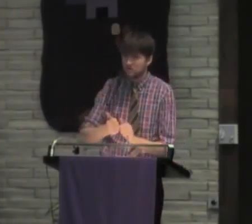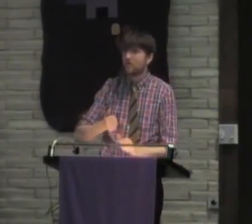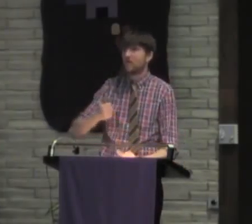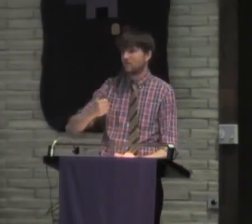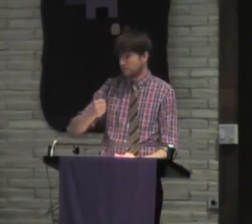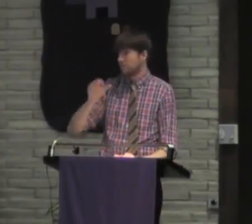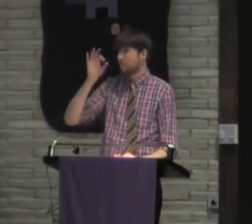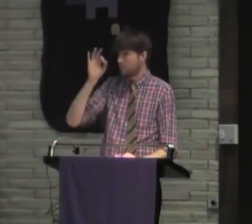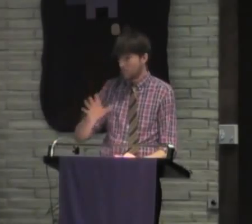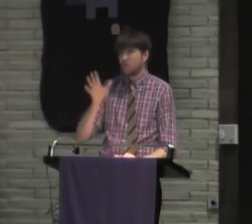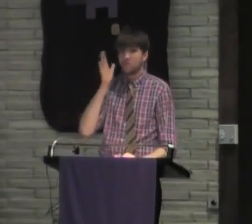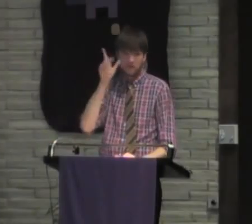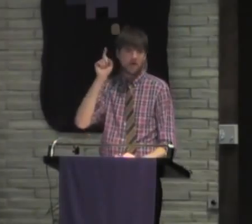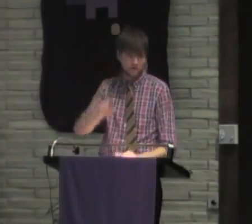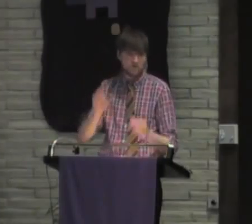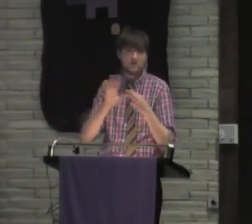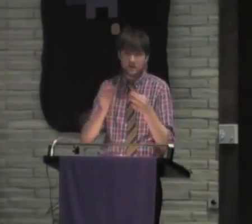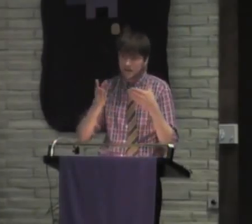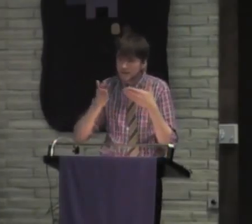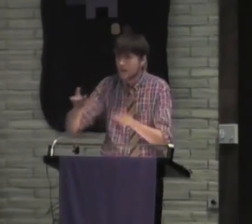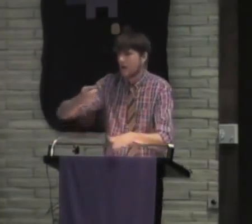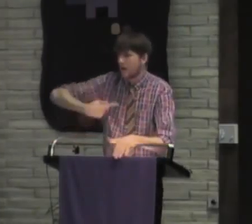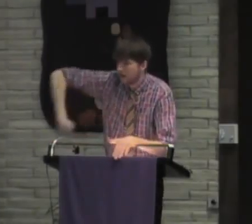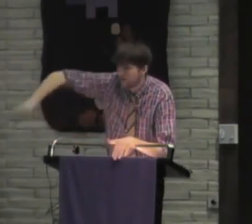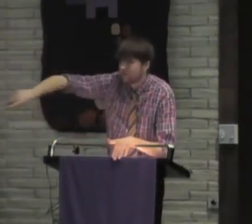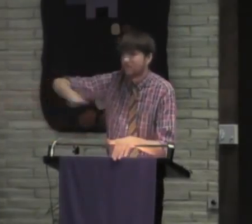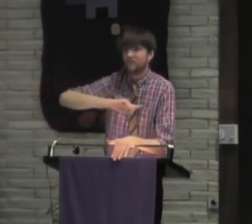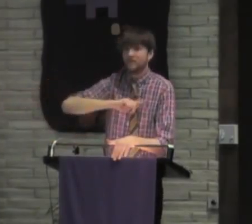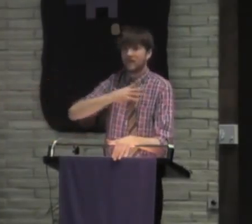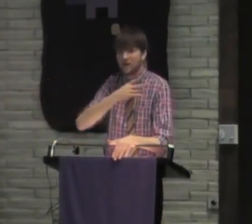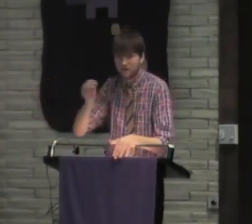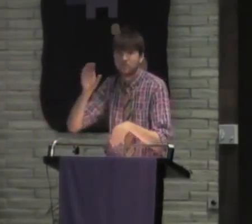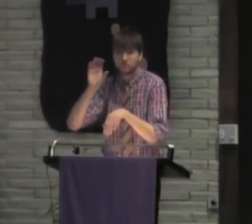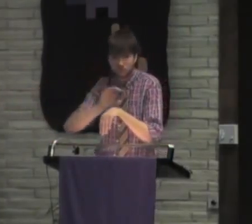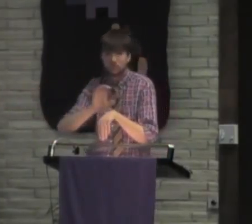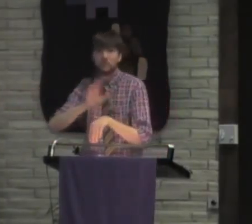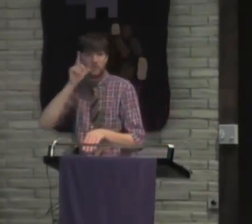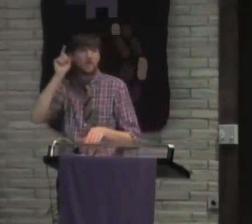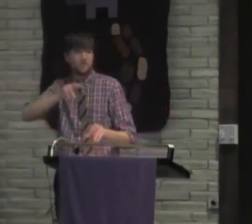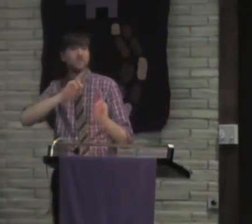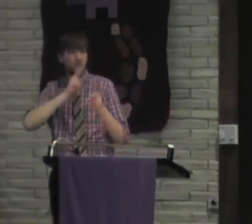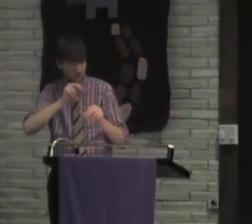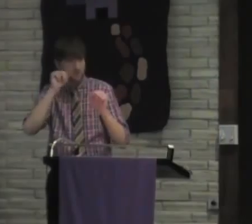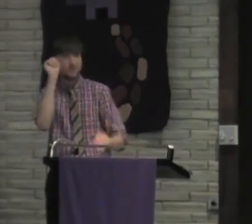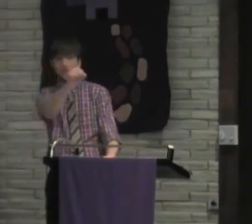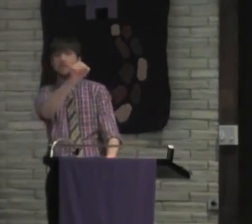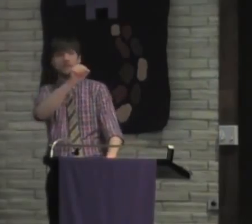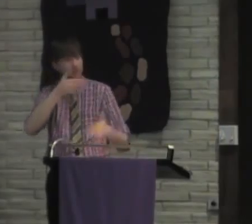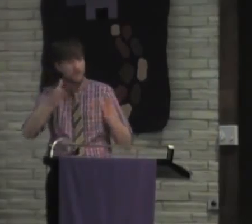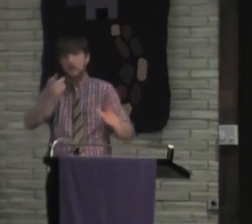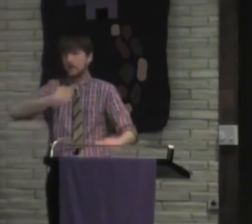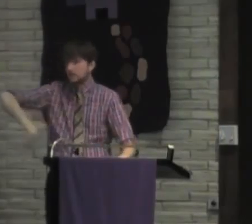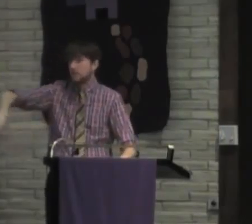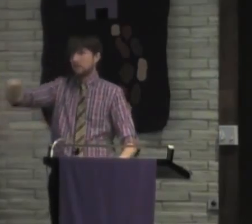when it comes time to change, the pastors are going to ask everyone and say, let us